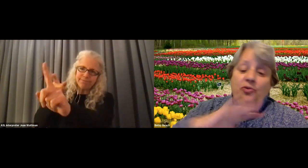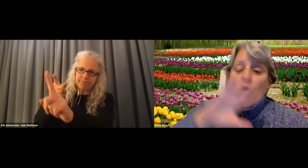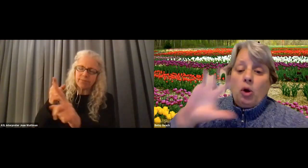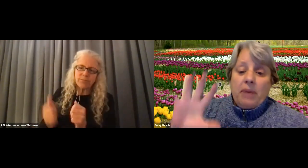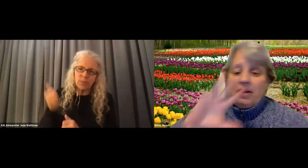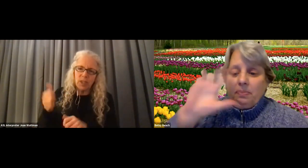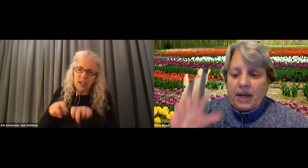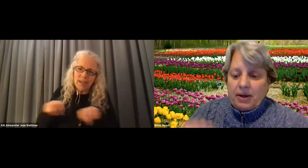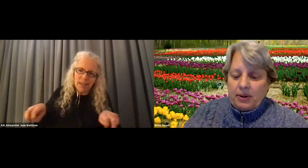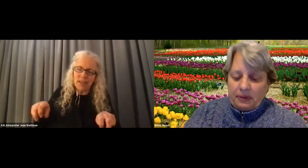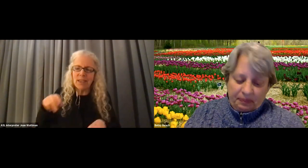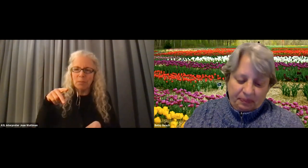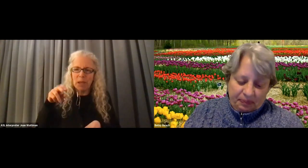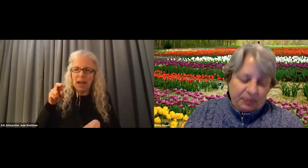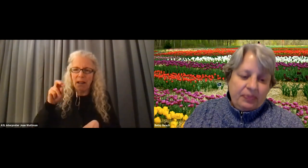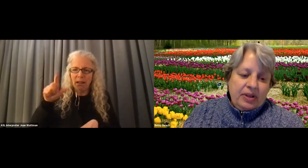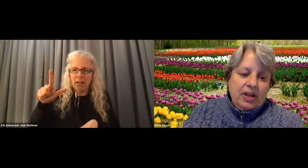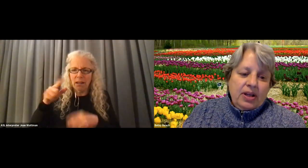role model panel.